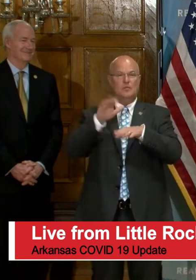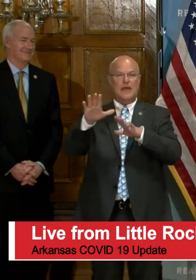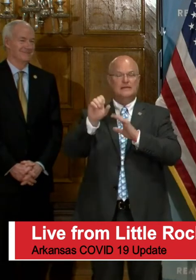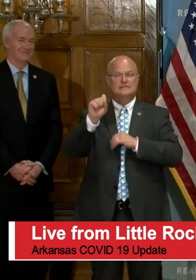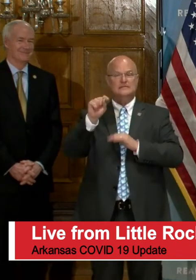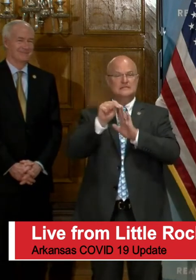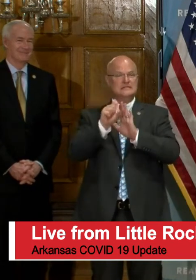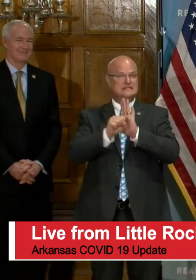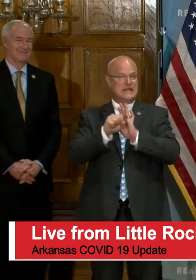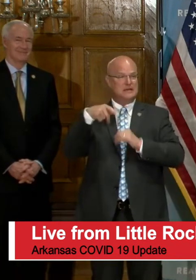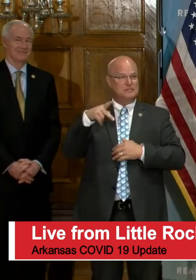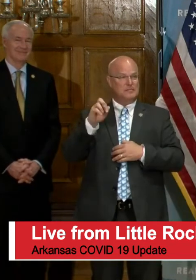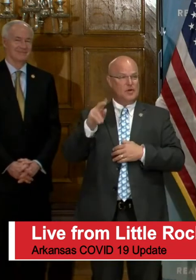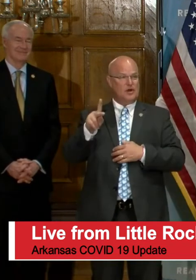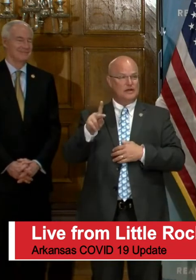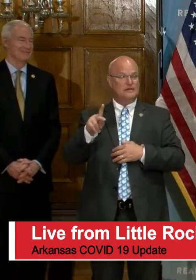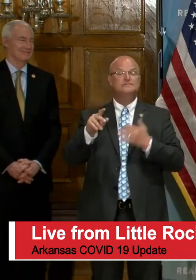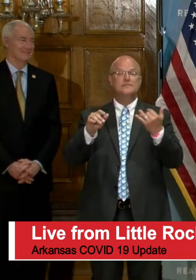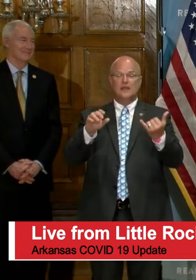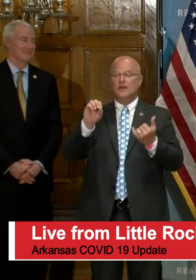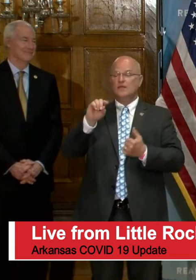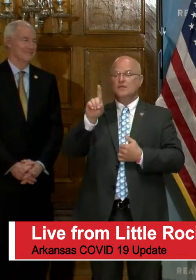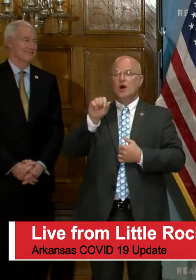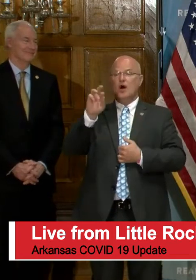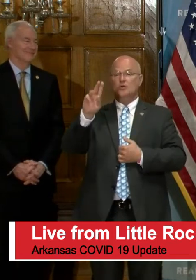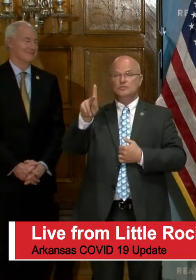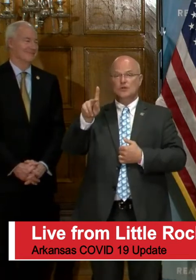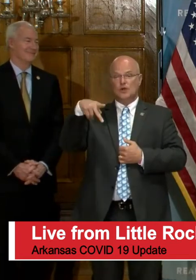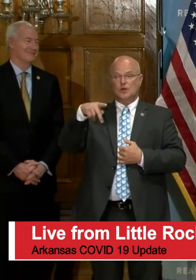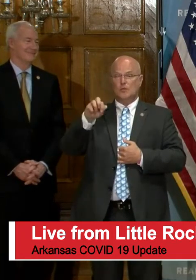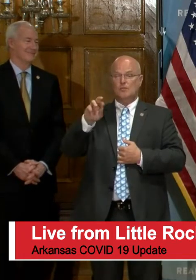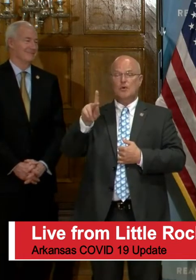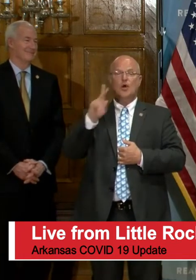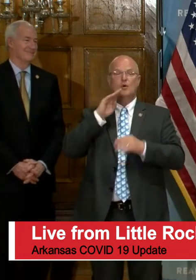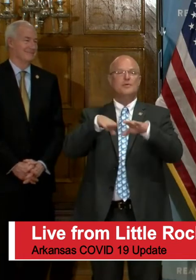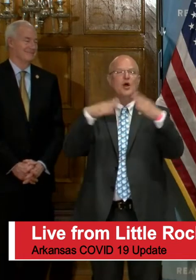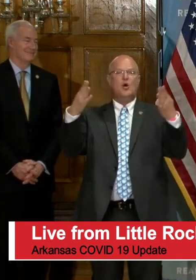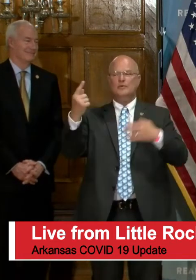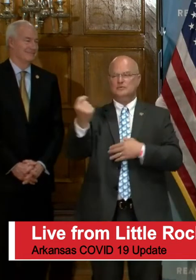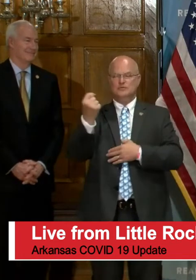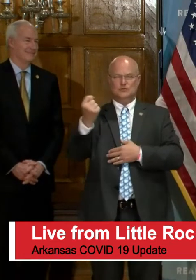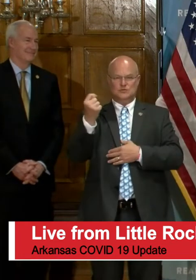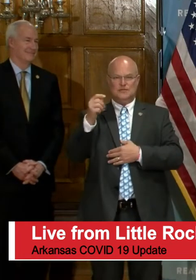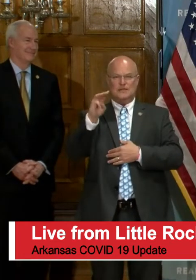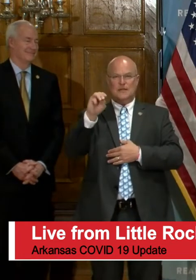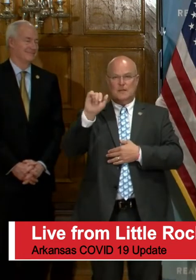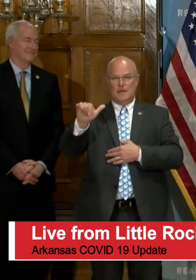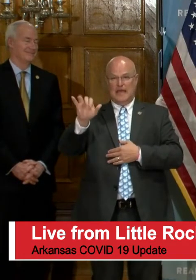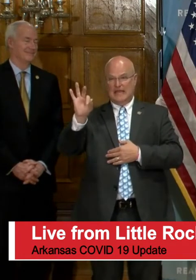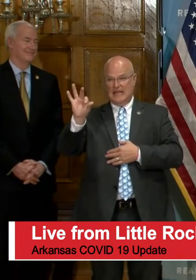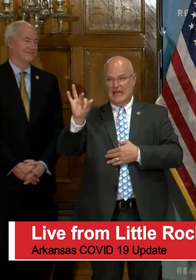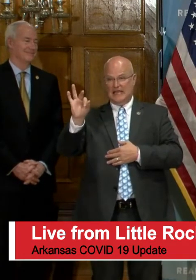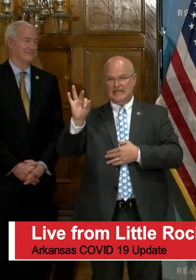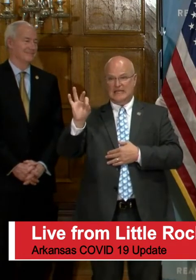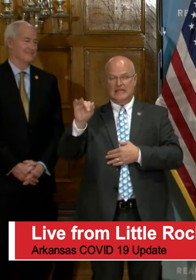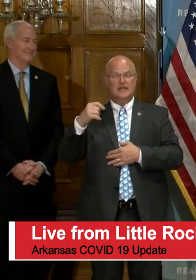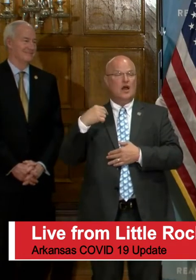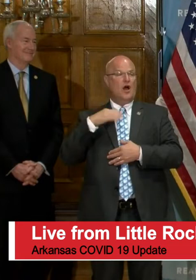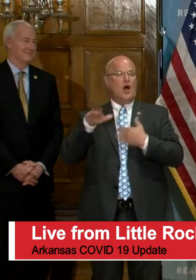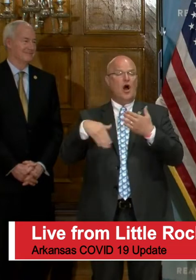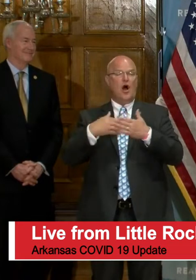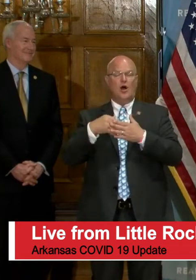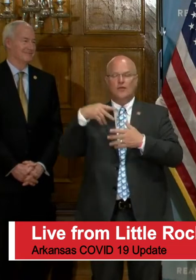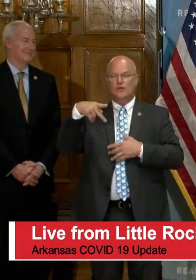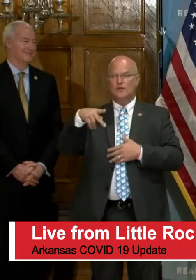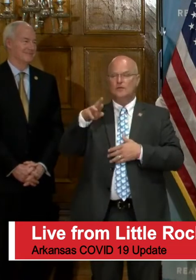Folk Center, another popular park, the Craft Village, will be open on Tuesday, May 19th. We've run all of those